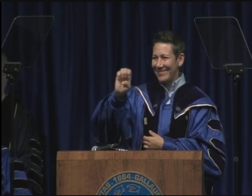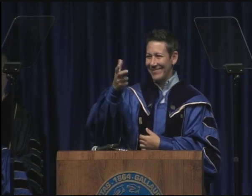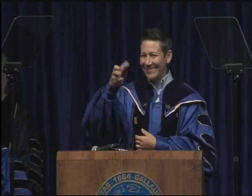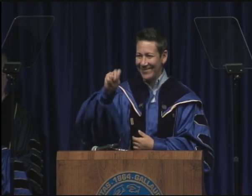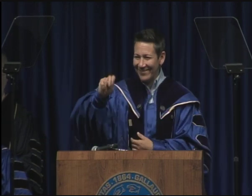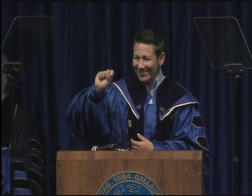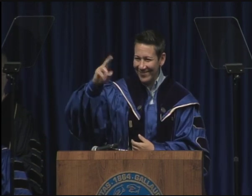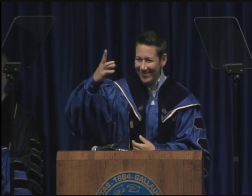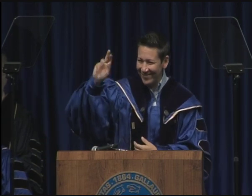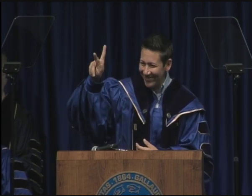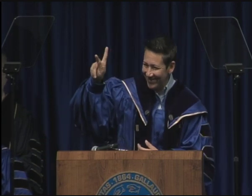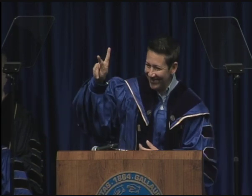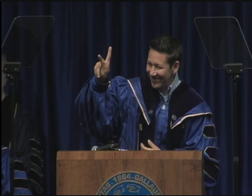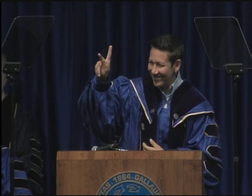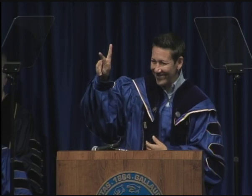Congratulations go to Megan Shanks.